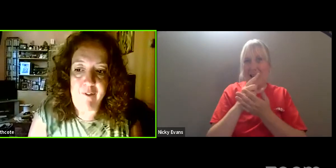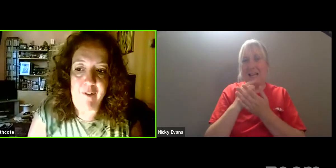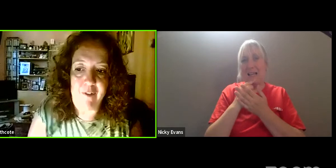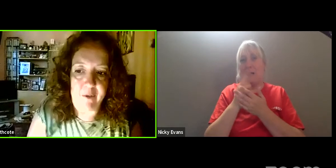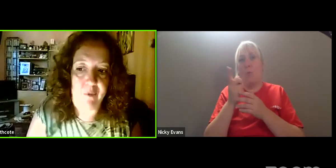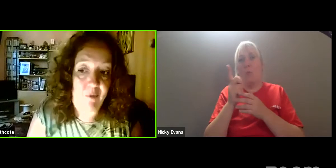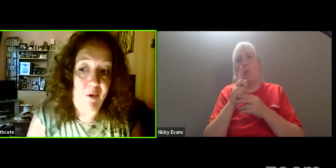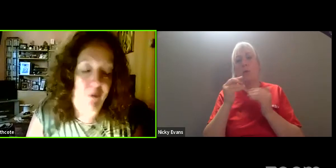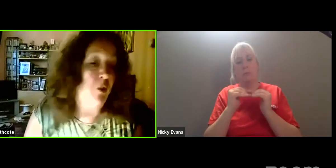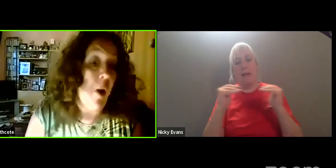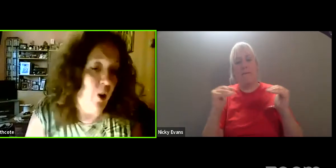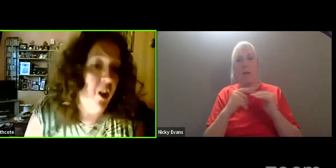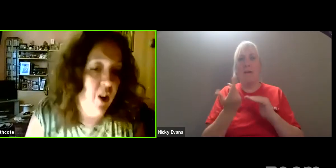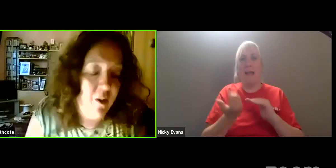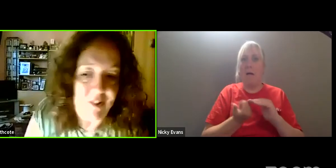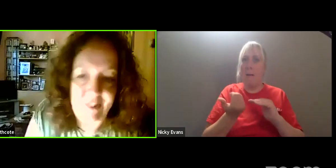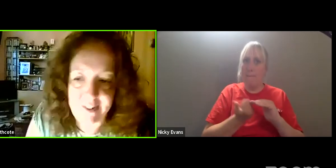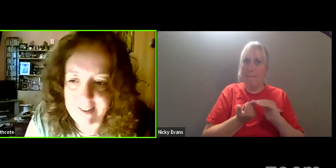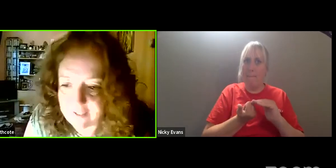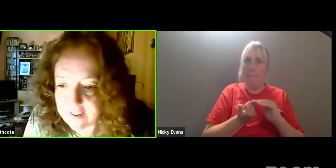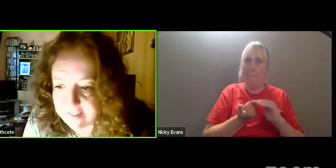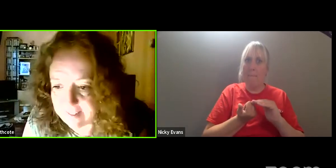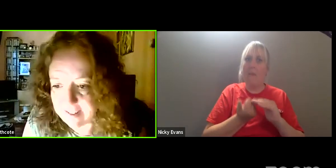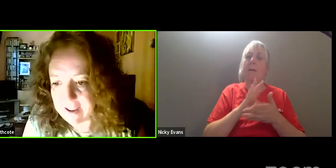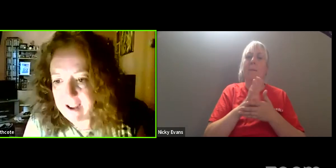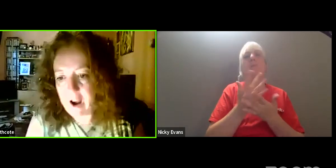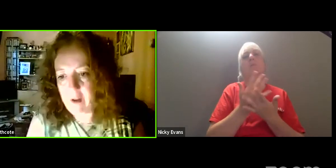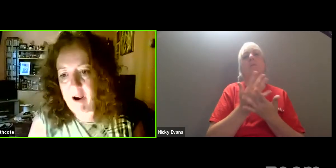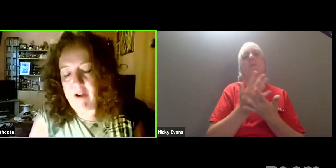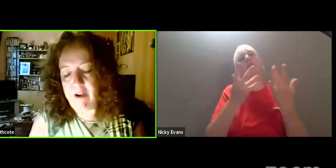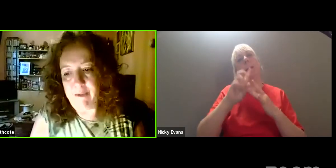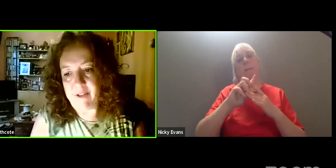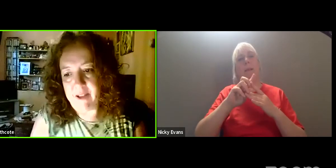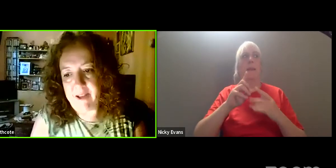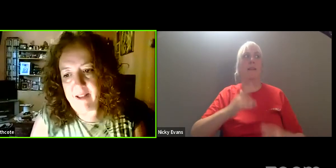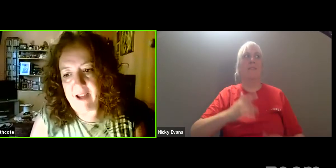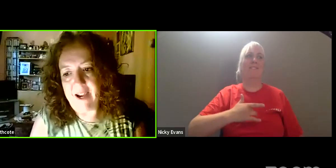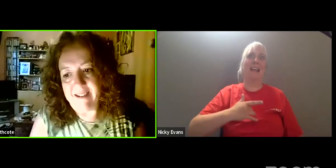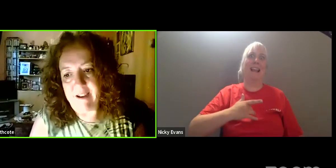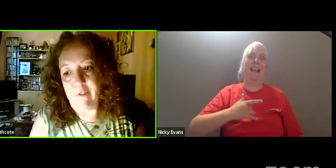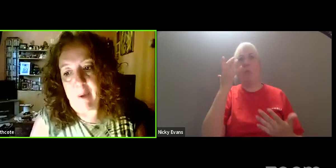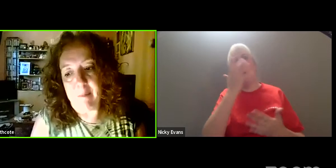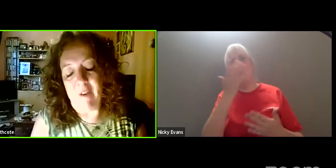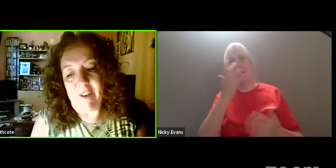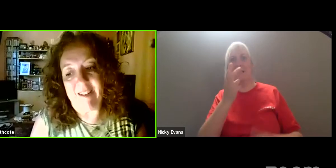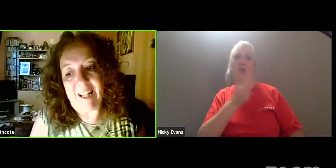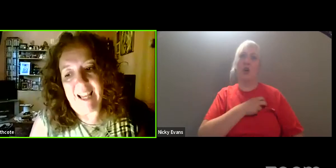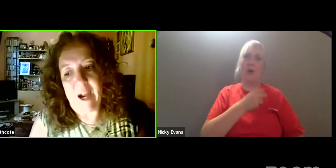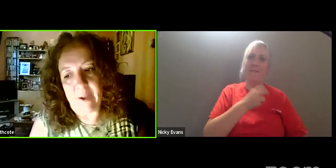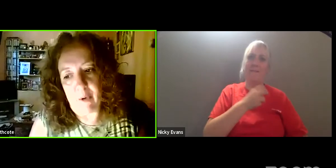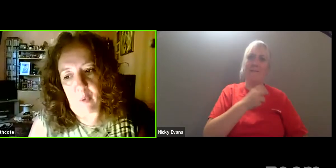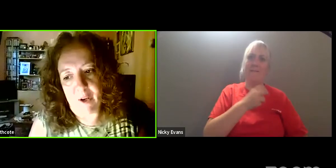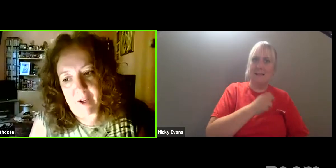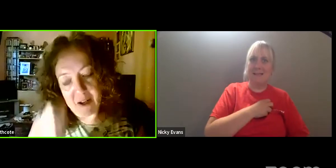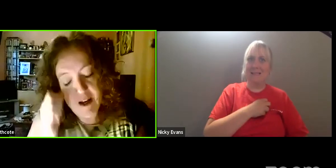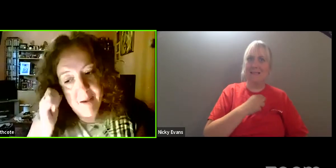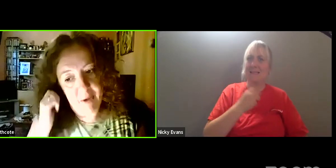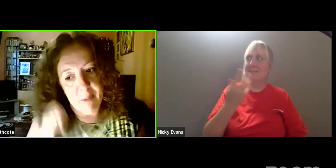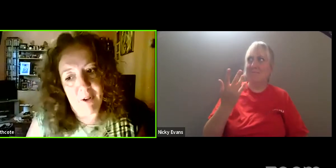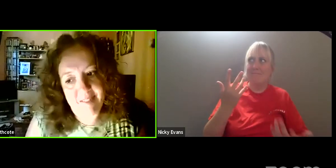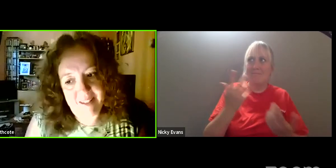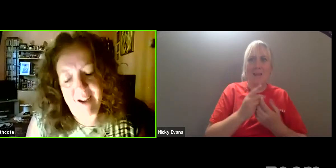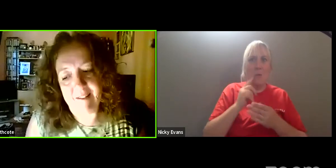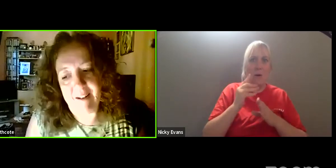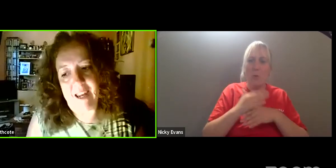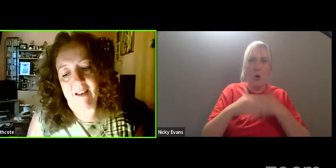of there's quite a lot of nervousness, I think it's fair to say, around the idea of exactly how that would work. But